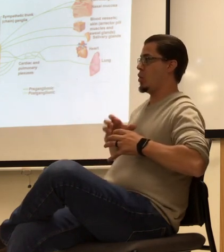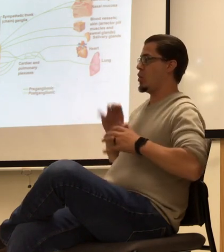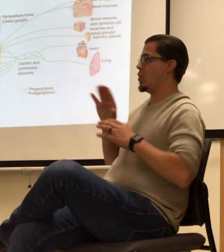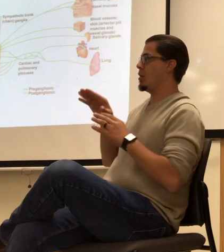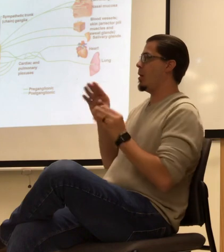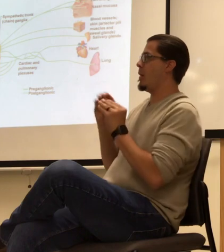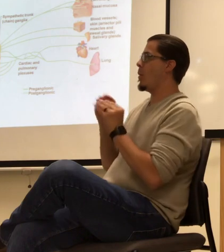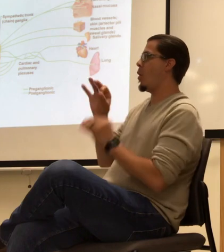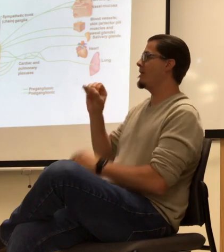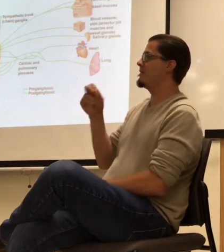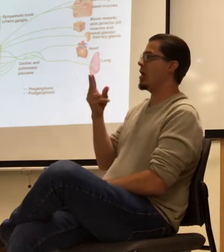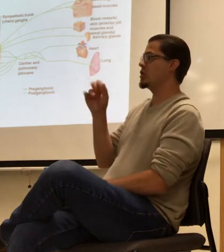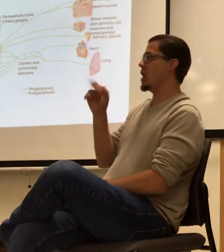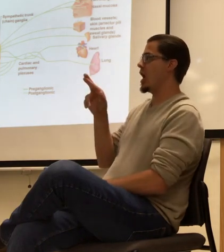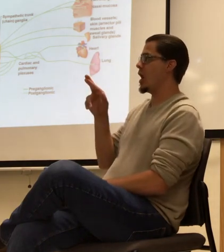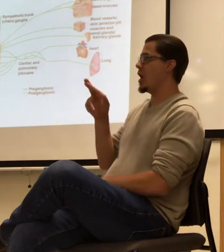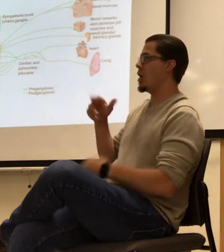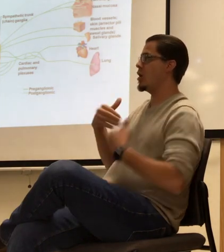lungs.